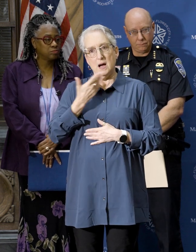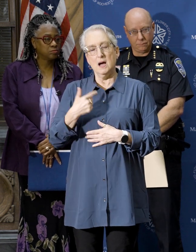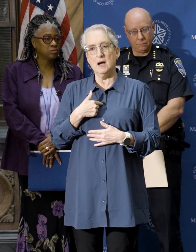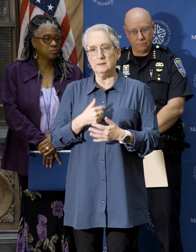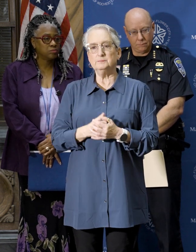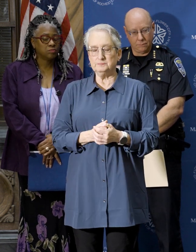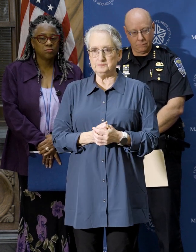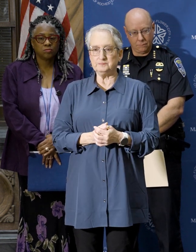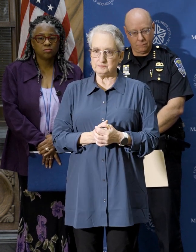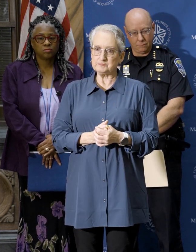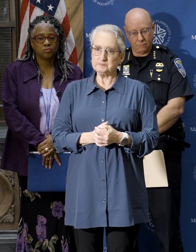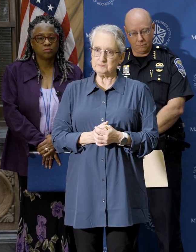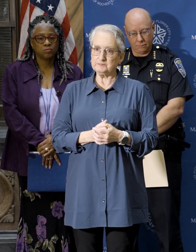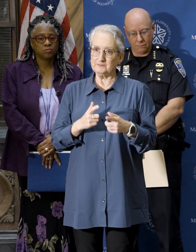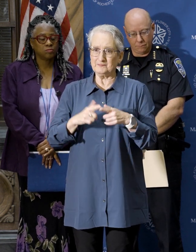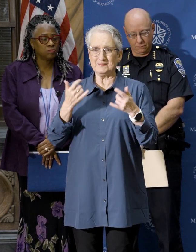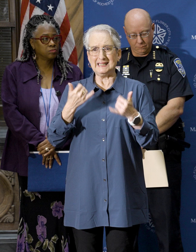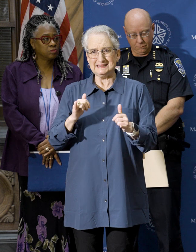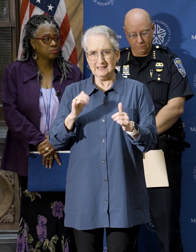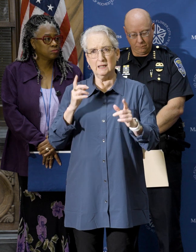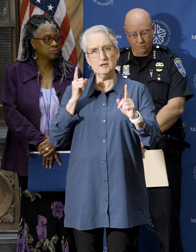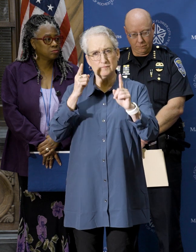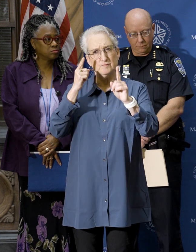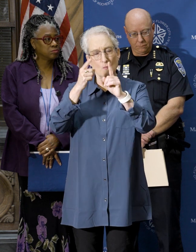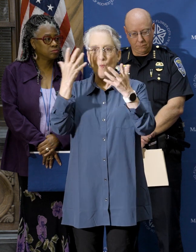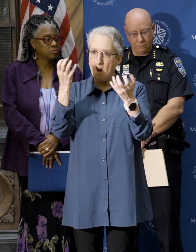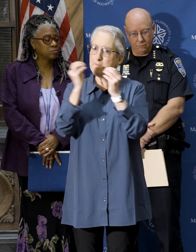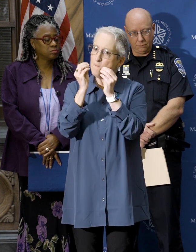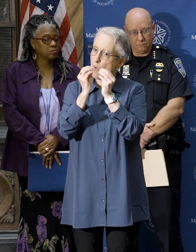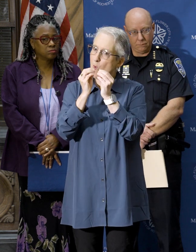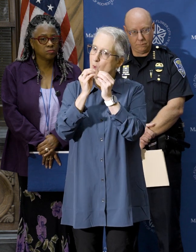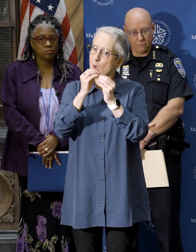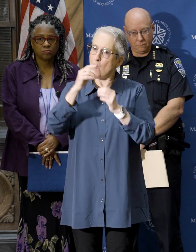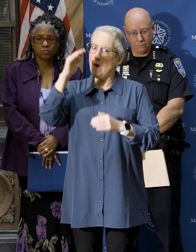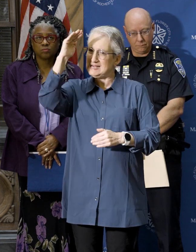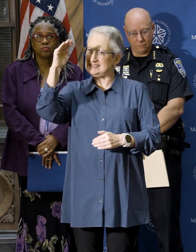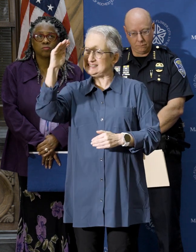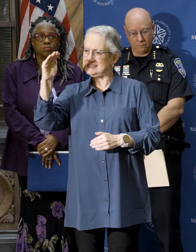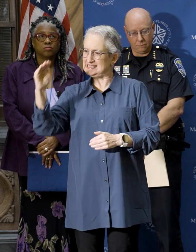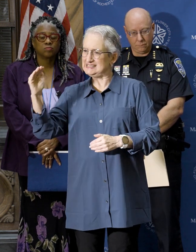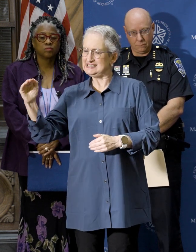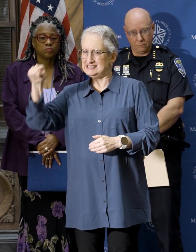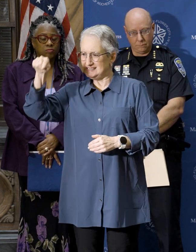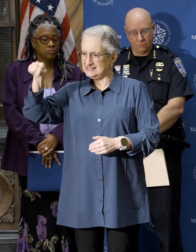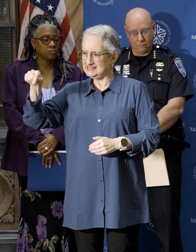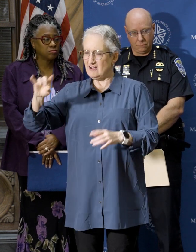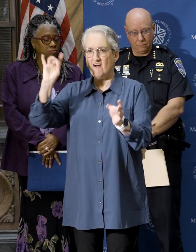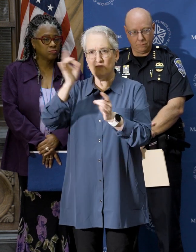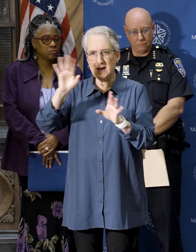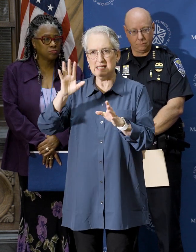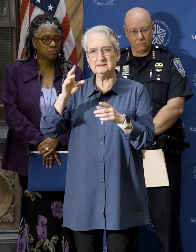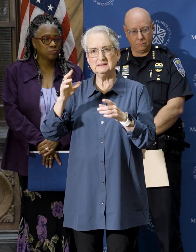milestone. As I said, at that chart on the right, you see a metric that is showing us how we're doing on that objective, the